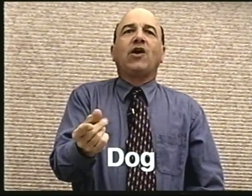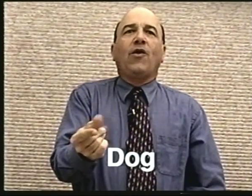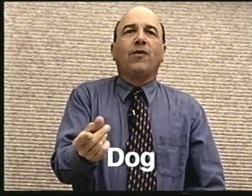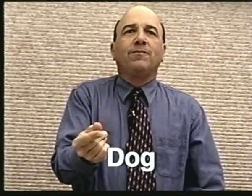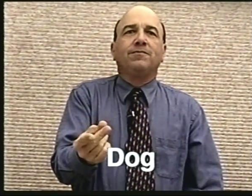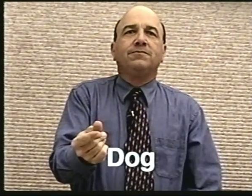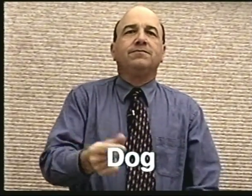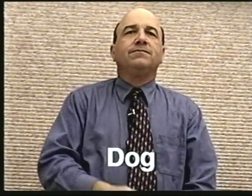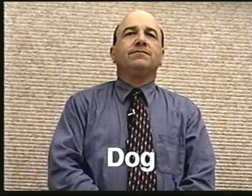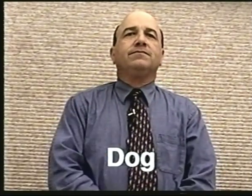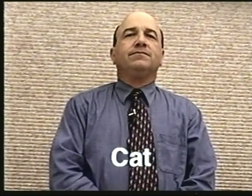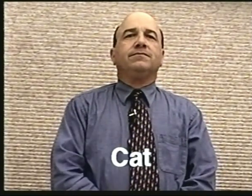dog.